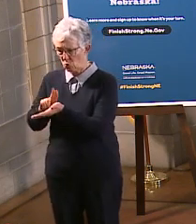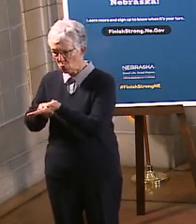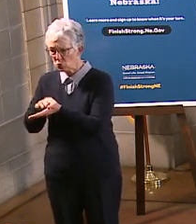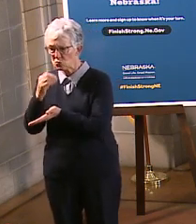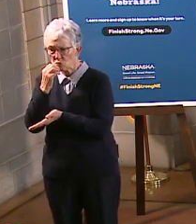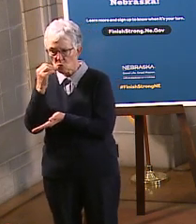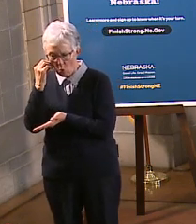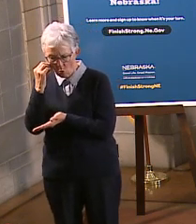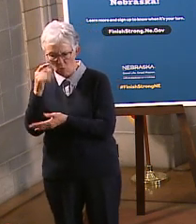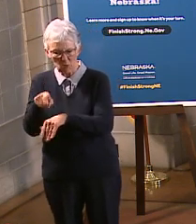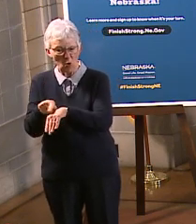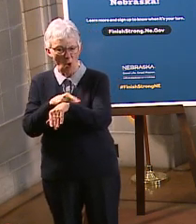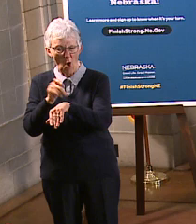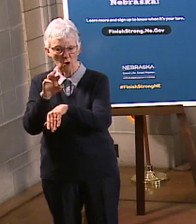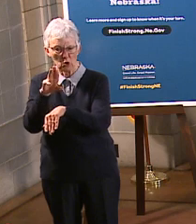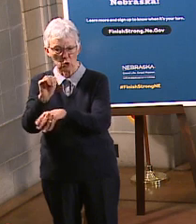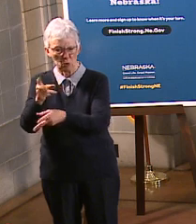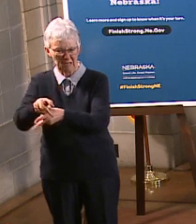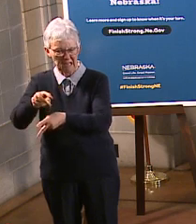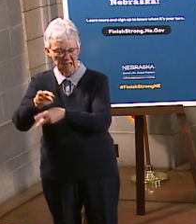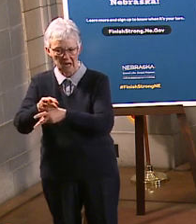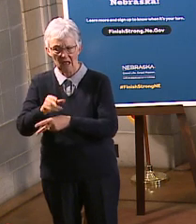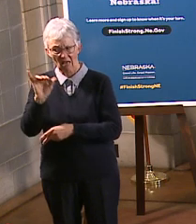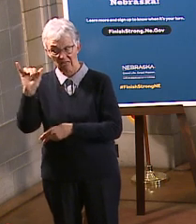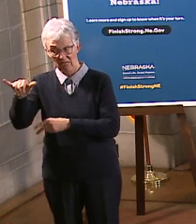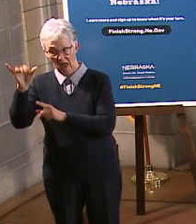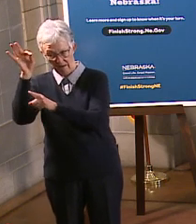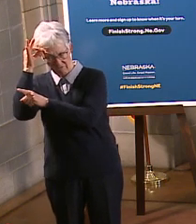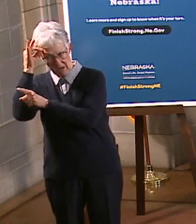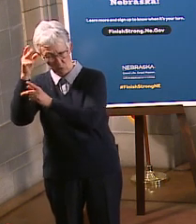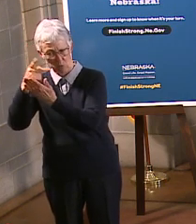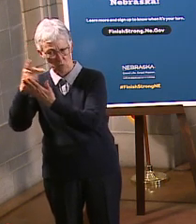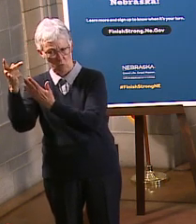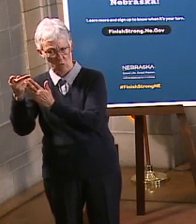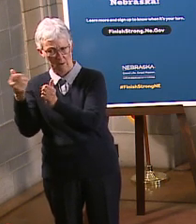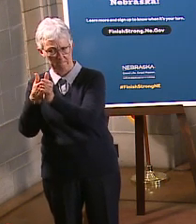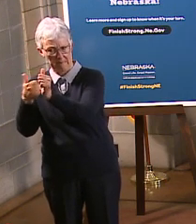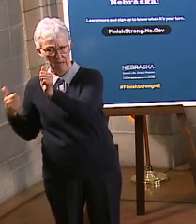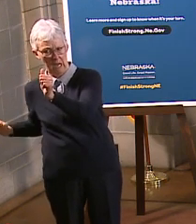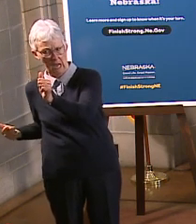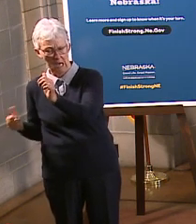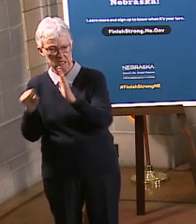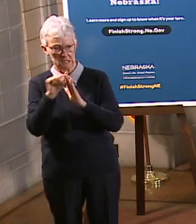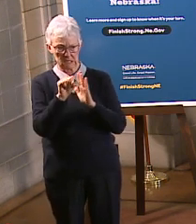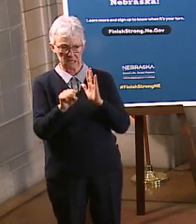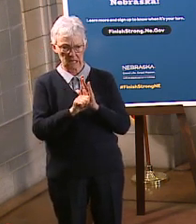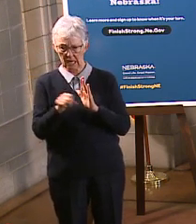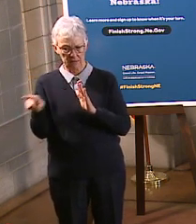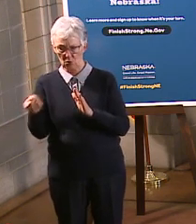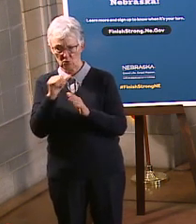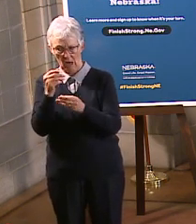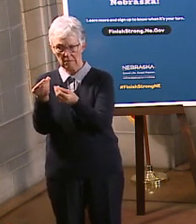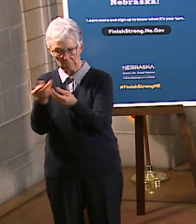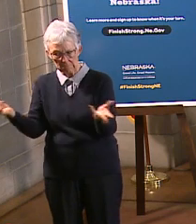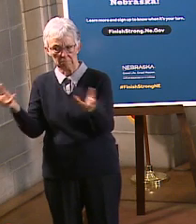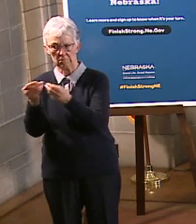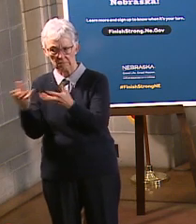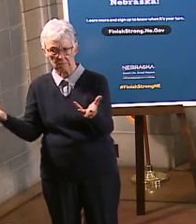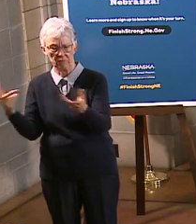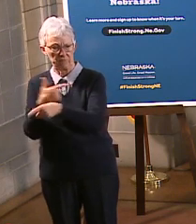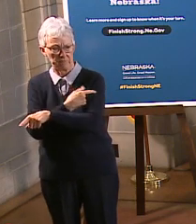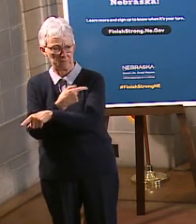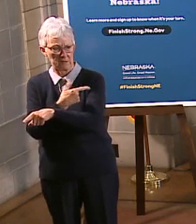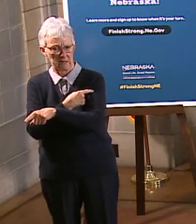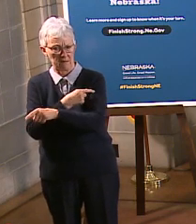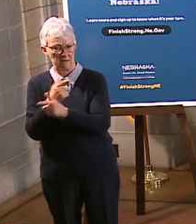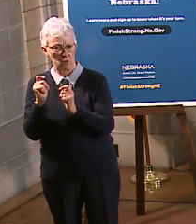that federal program is lagging behind the state with regard to getting vaccines out. And the question was, why do